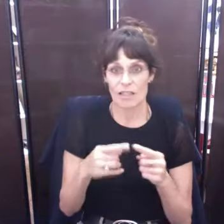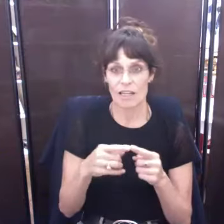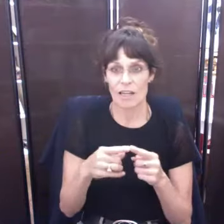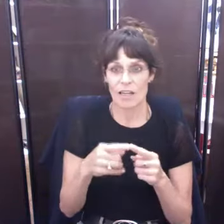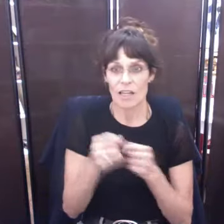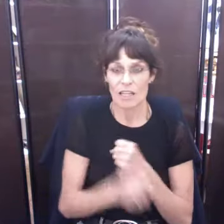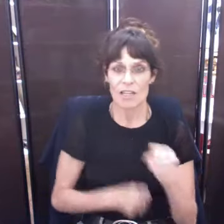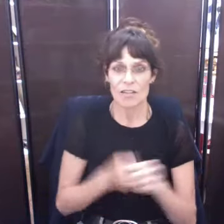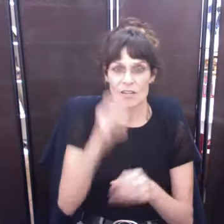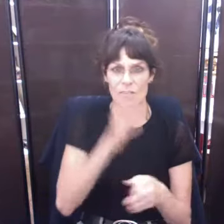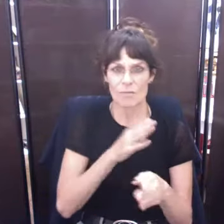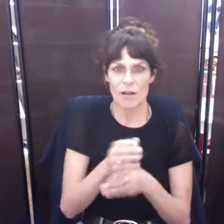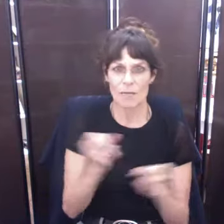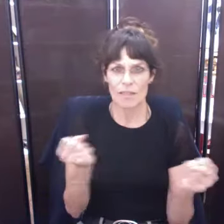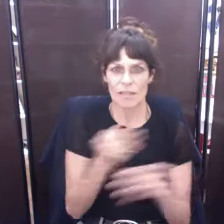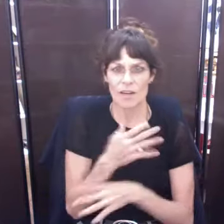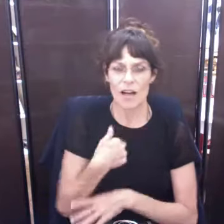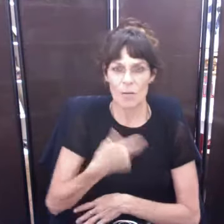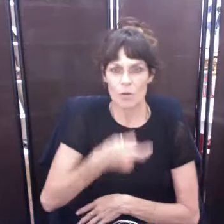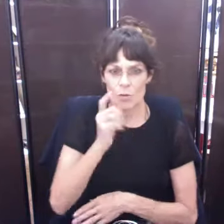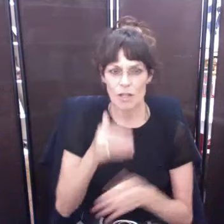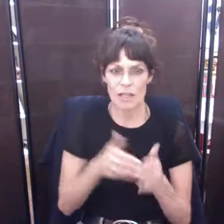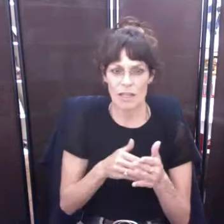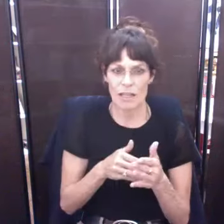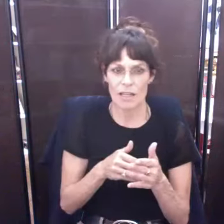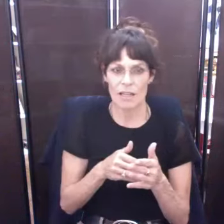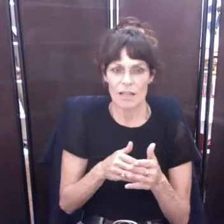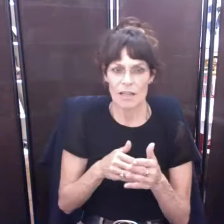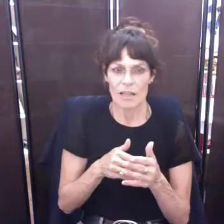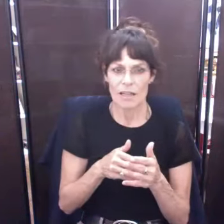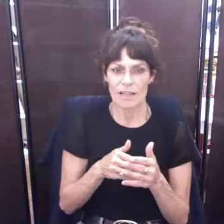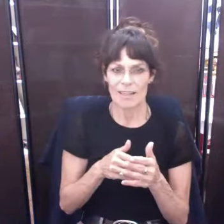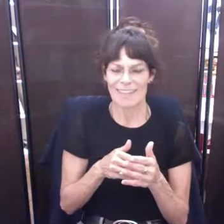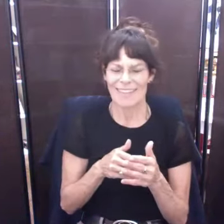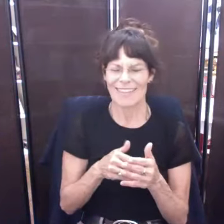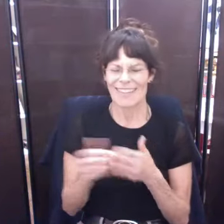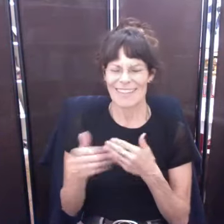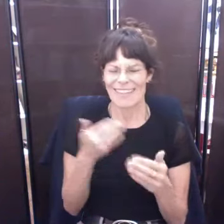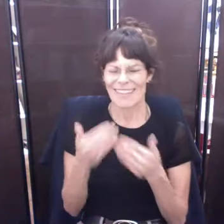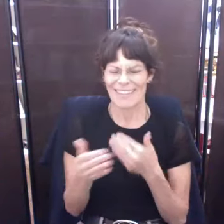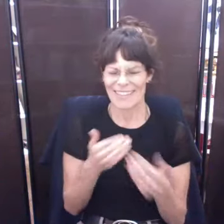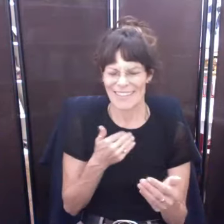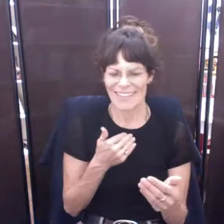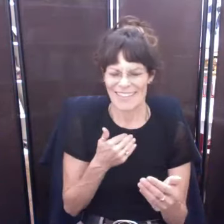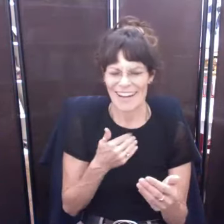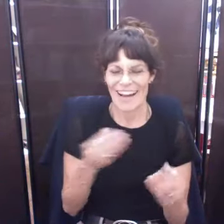they were scared I would follow her, which I probably would have. It just still pisses me off. Anywho, so I have more time than her. And,